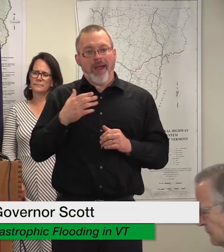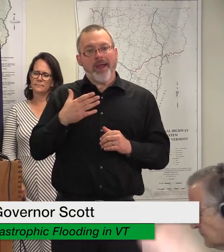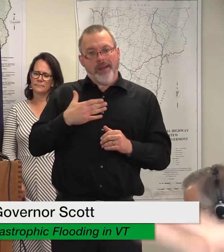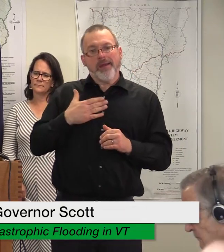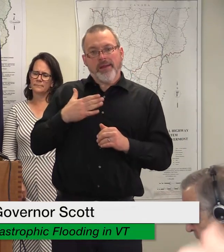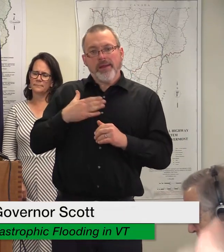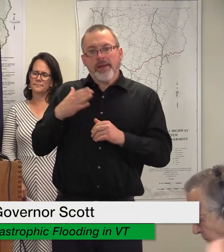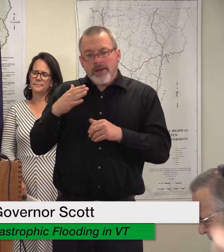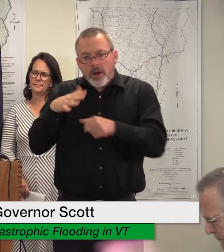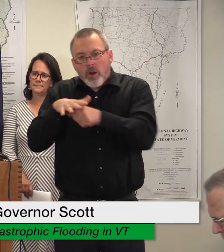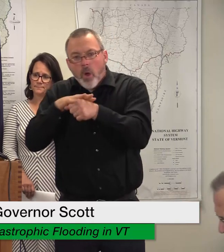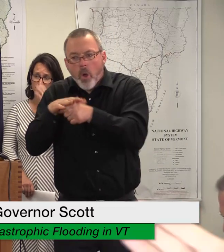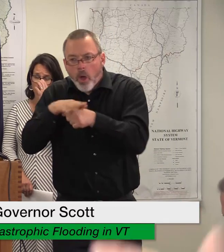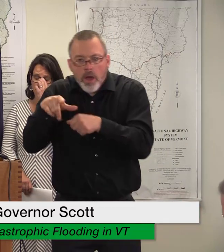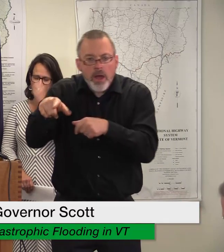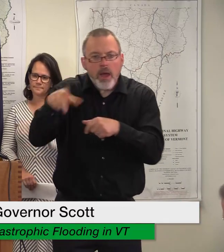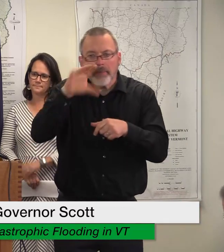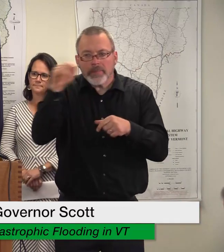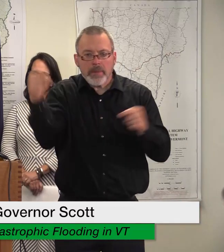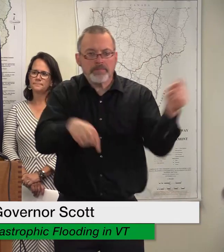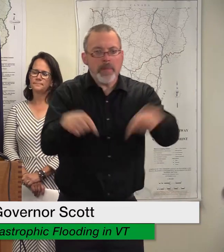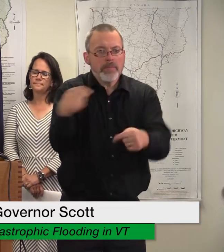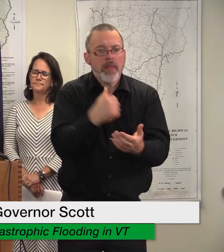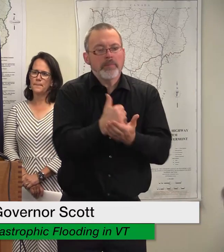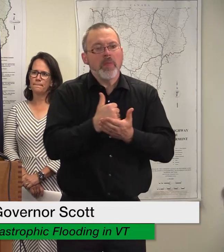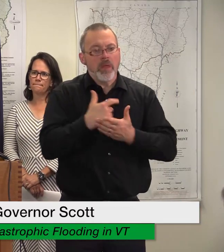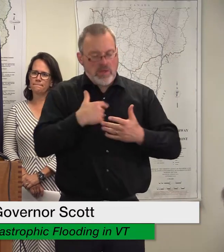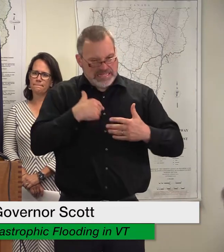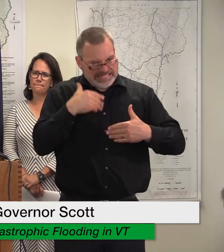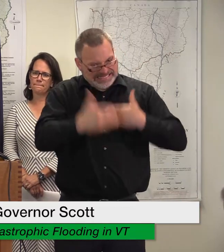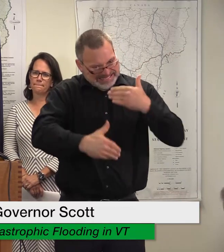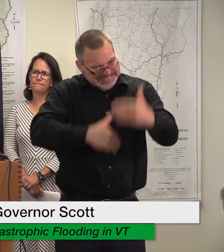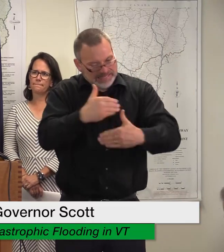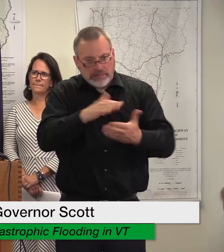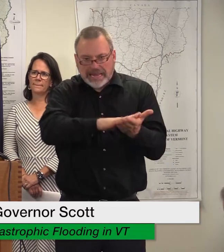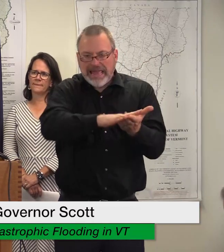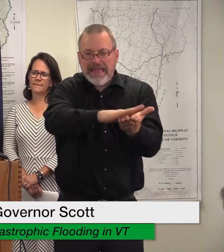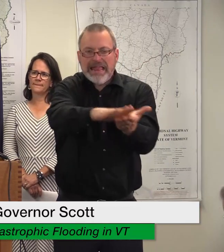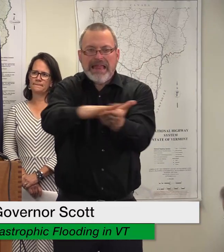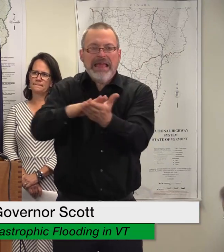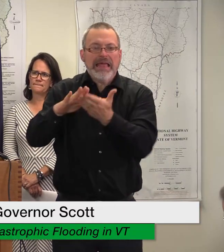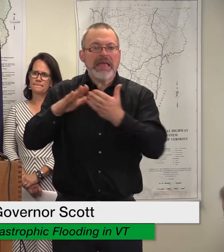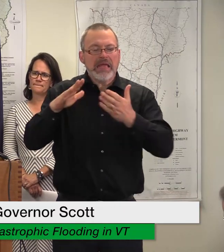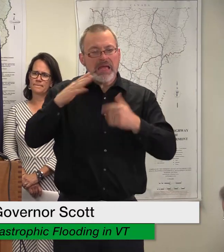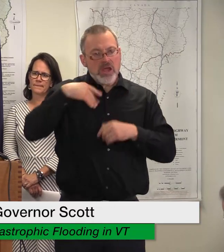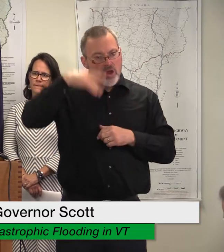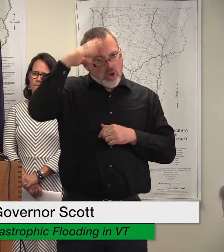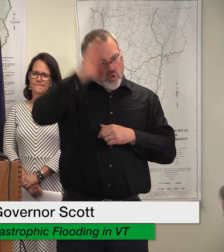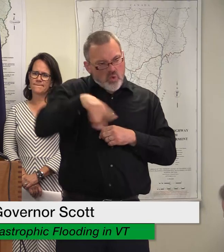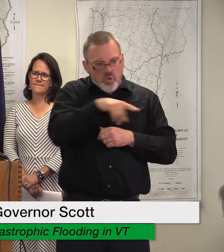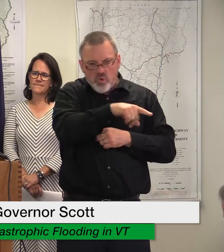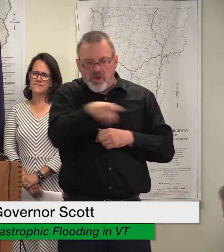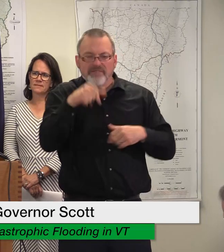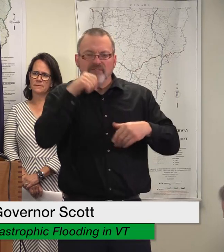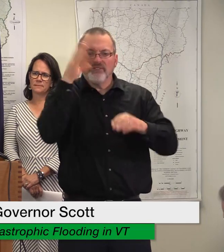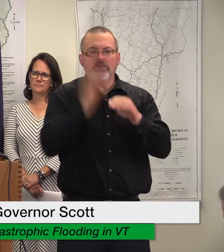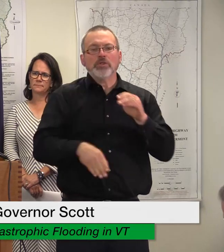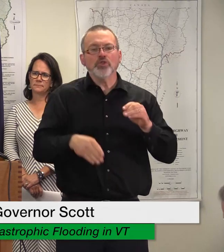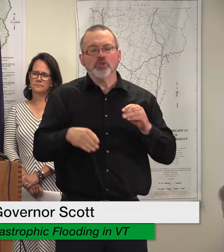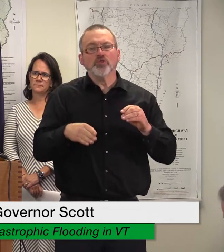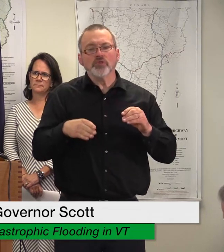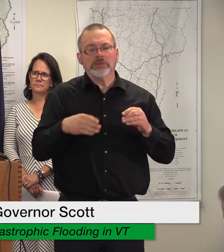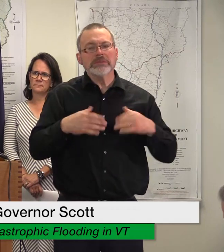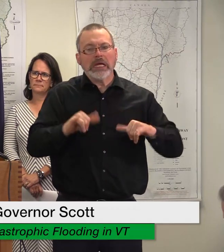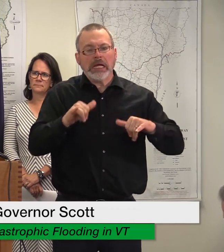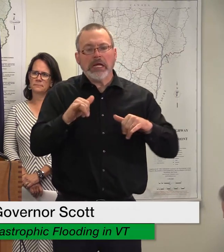level. We are making significant headway, but we know there's more debris to be picked up and disposed of. There will be a